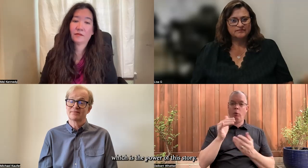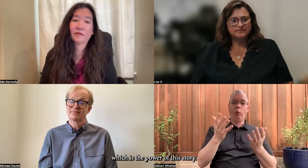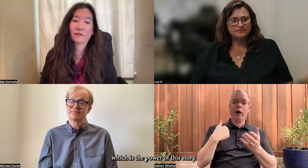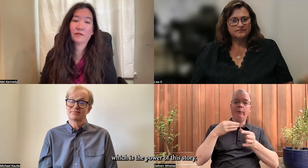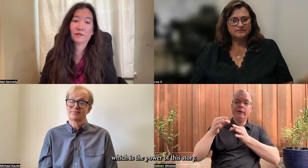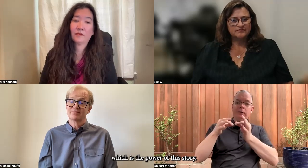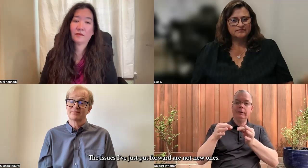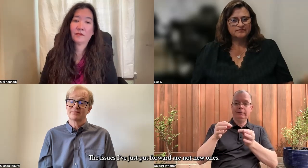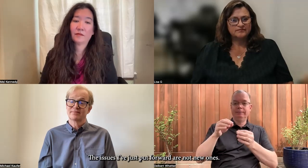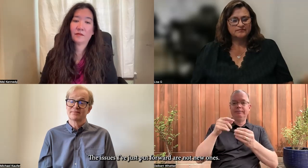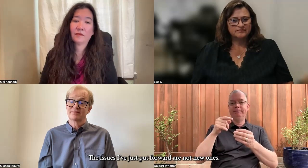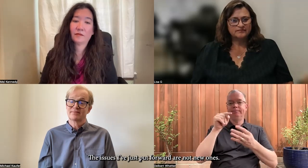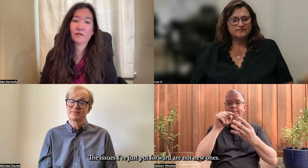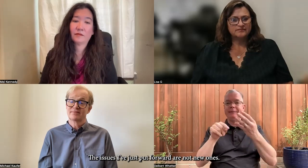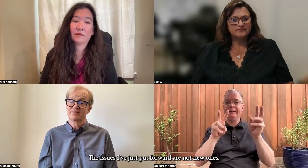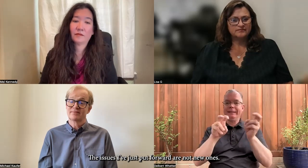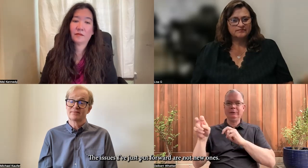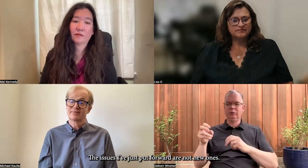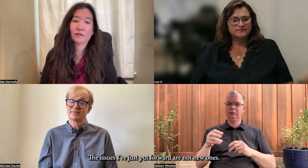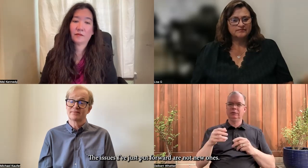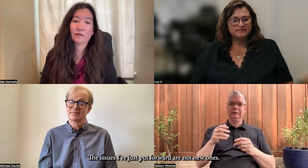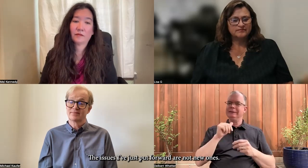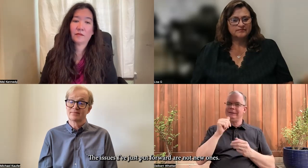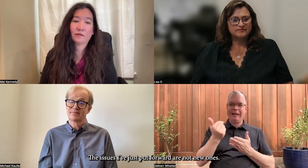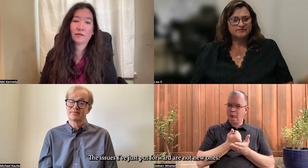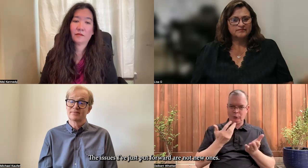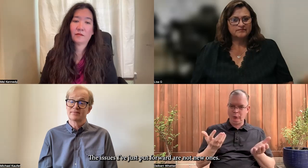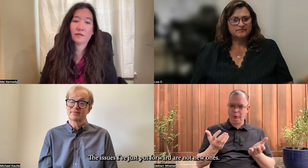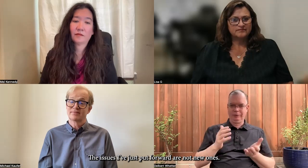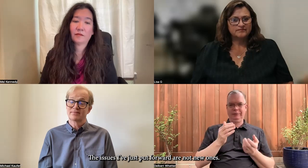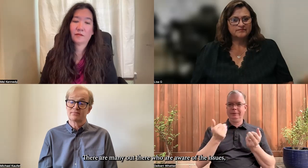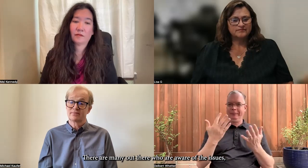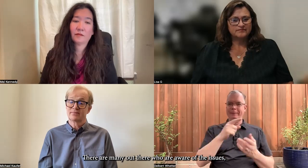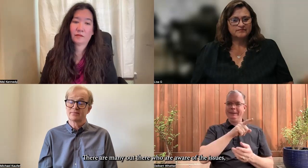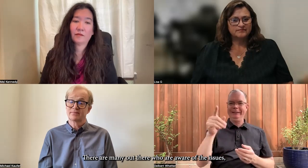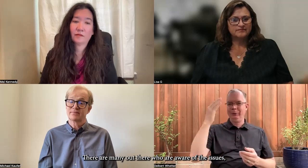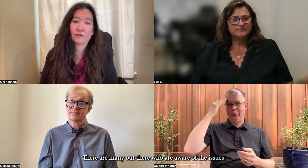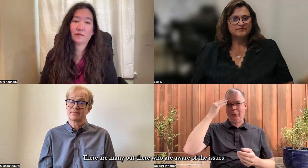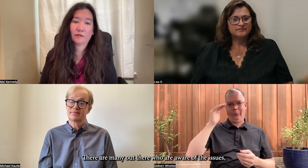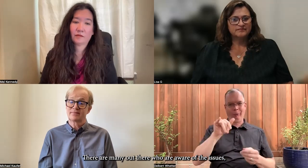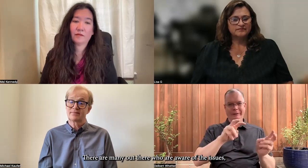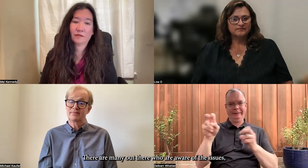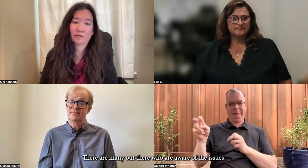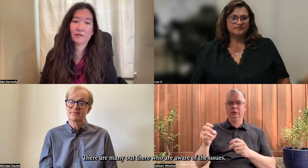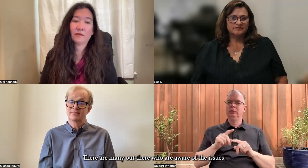the power of this story. The issues I've just put forward are not new ones. There are many out there who are aware of the